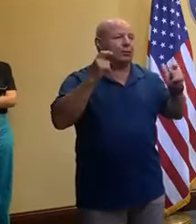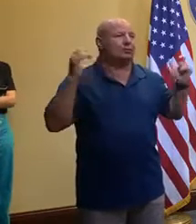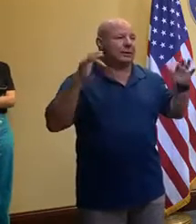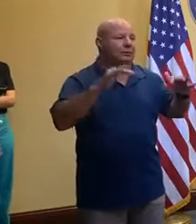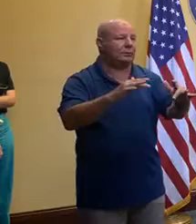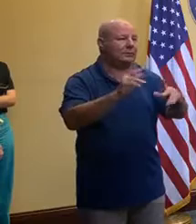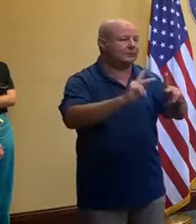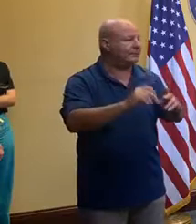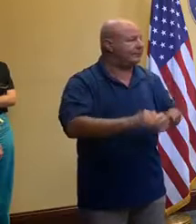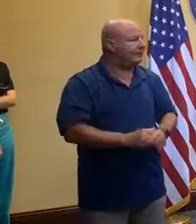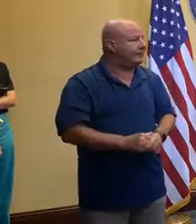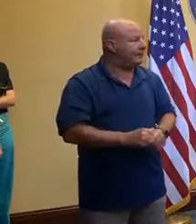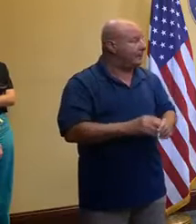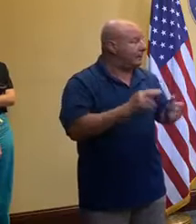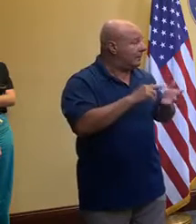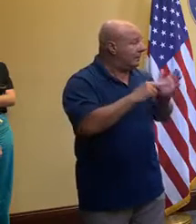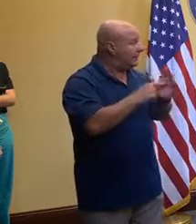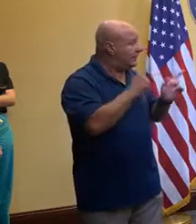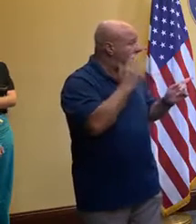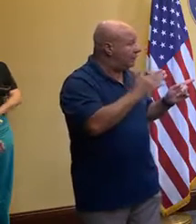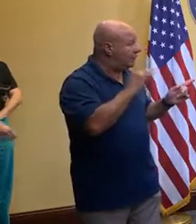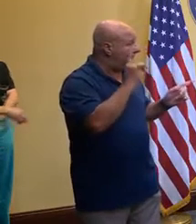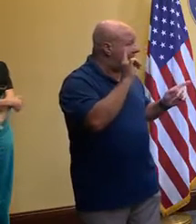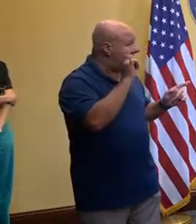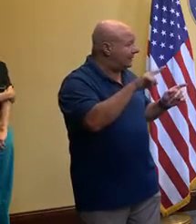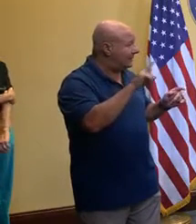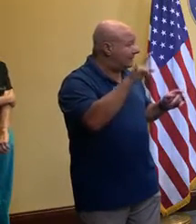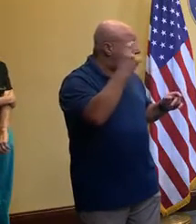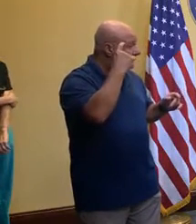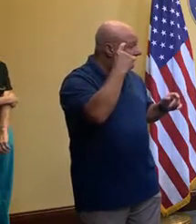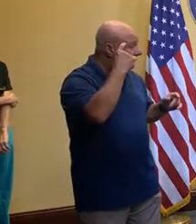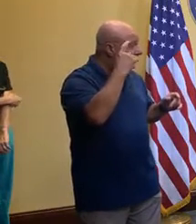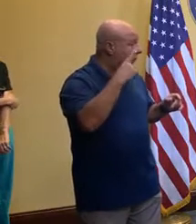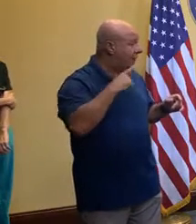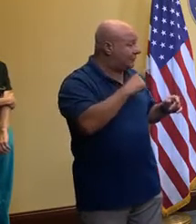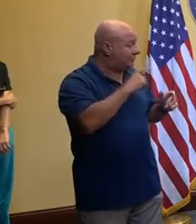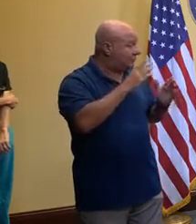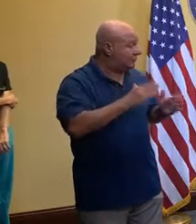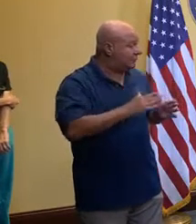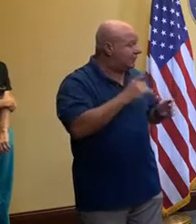gatherings. Does that mean that you're going to be asking the governor or the legislature for some